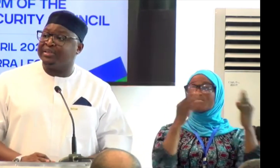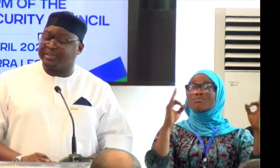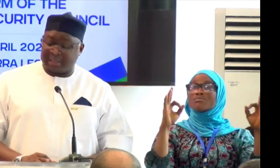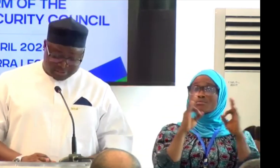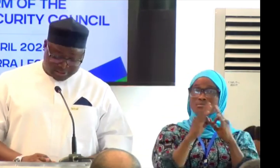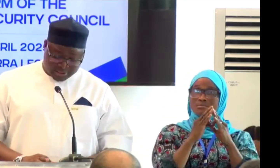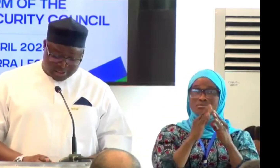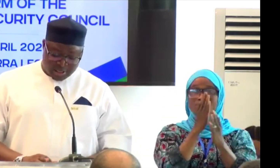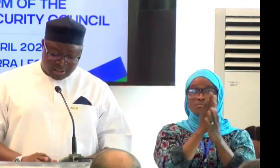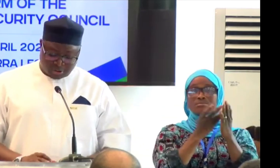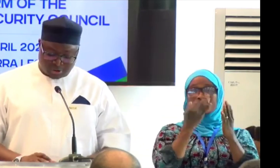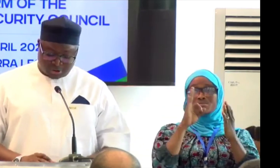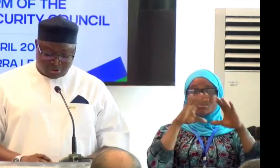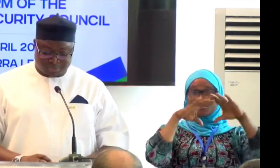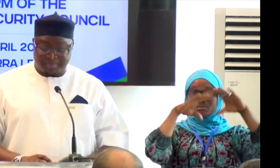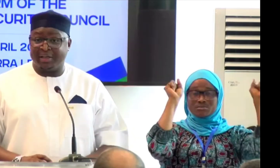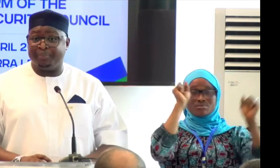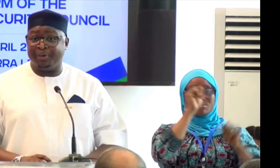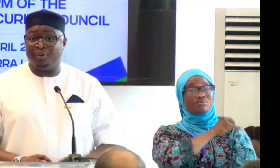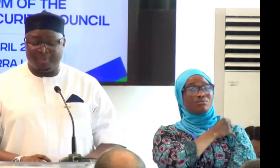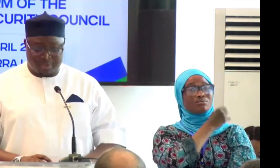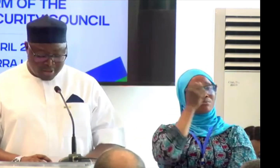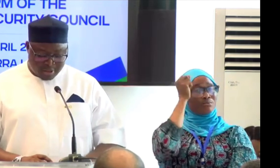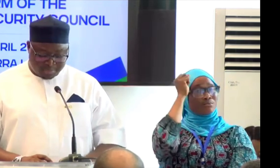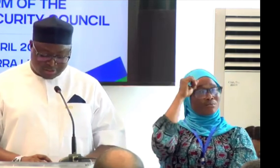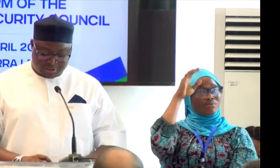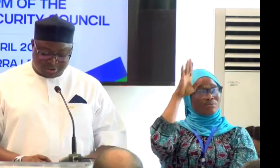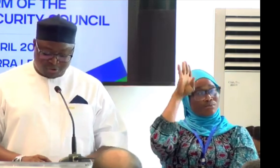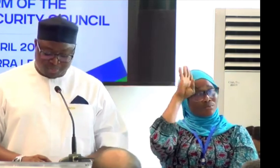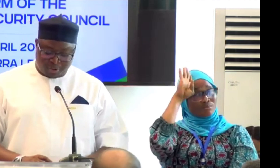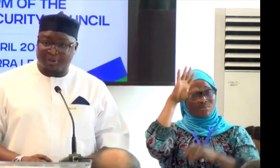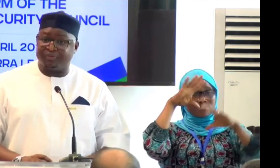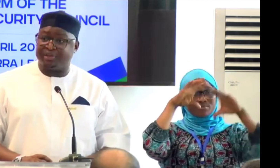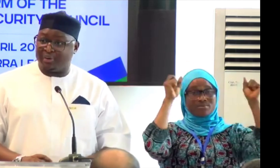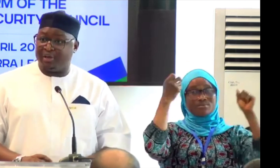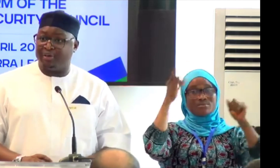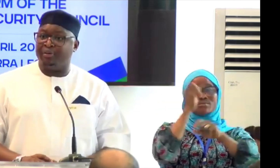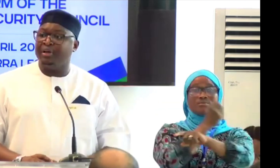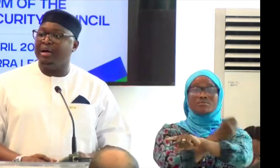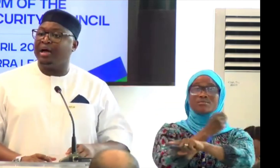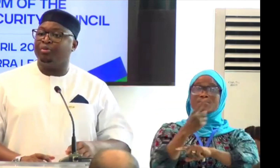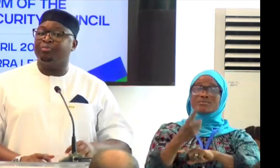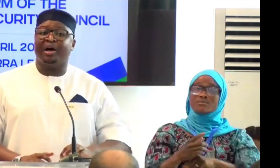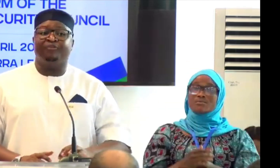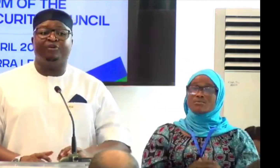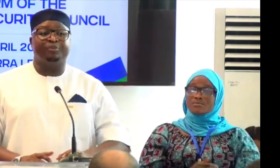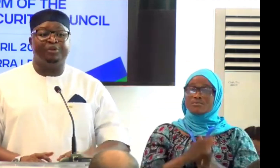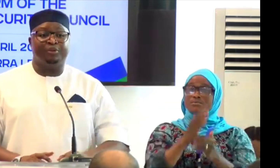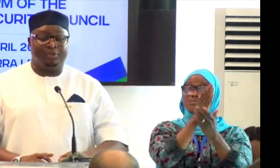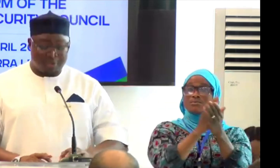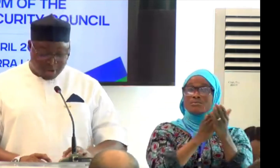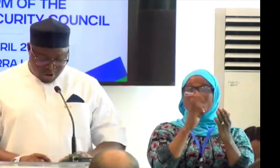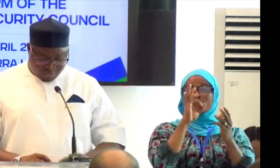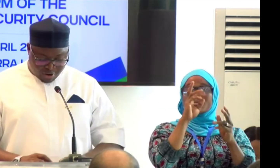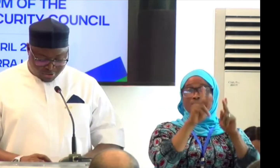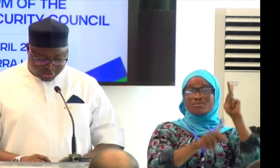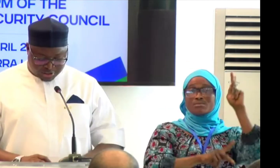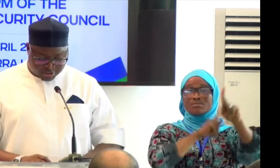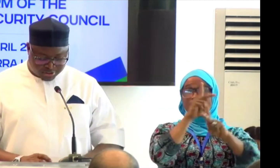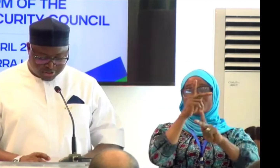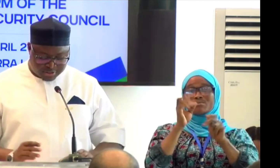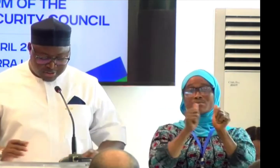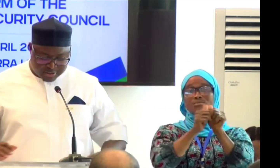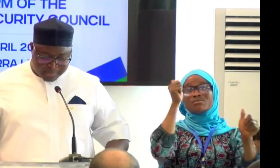His Excellency Dr. Julius Maada Bio, President of the Republic of Sierra Leone, and on behalf of the people of our great